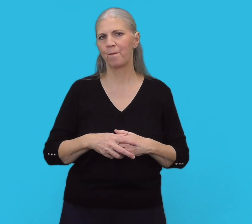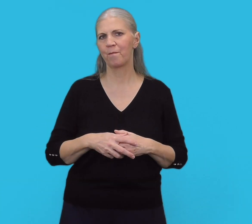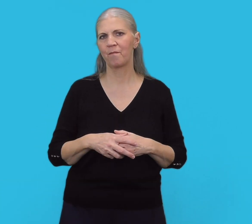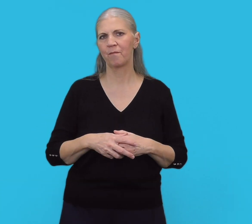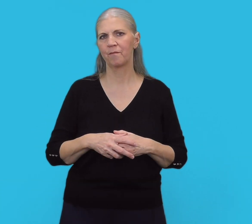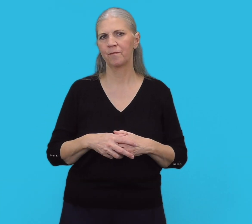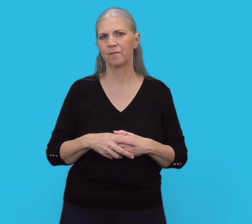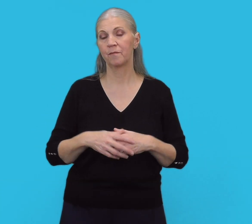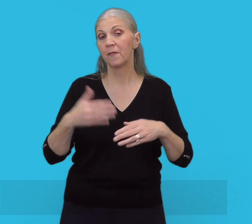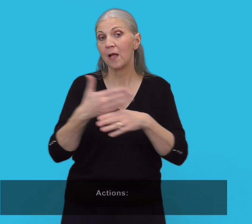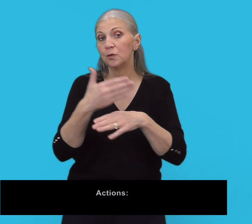Actions: